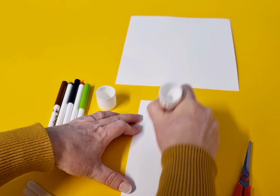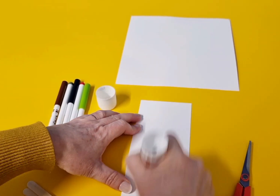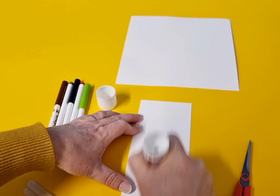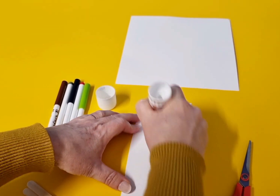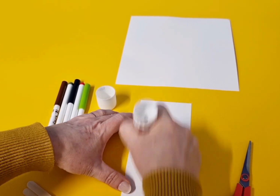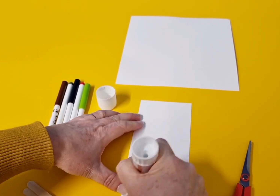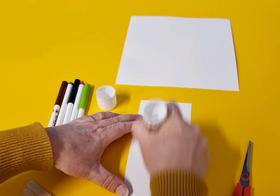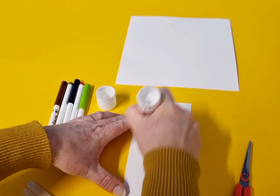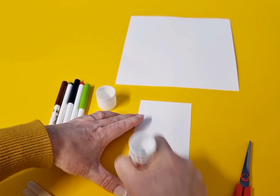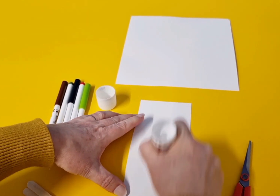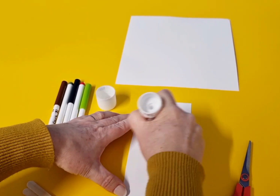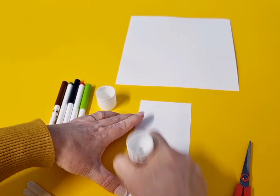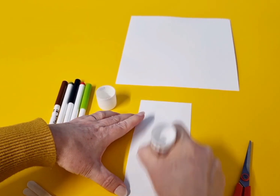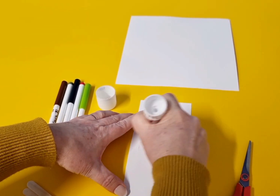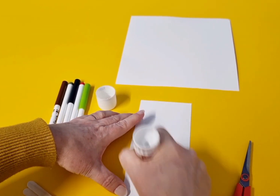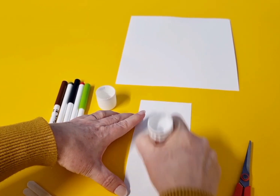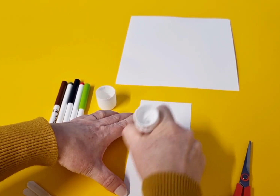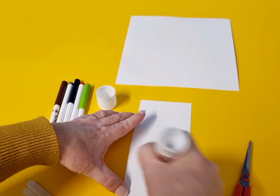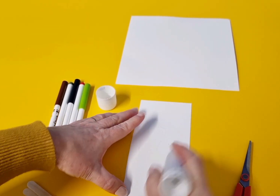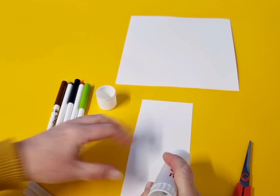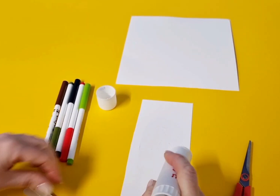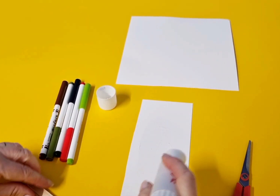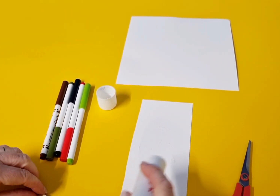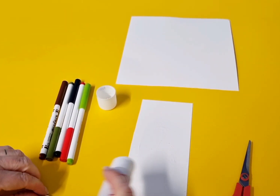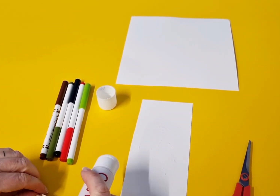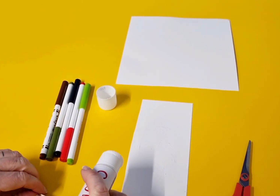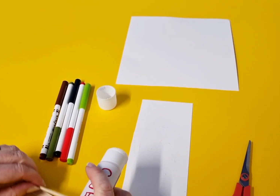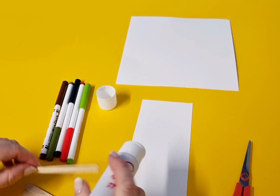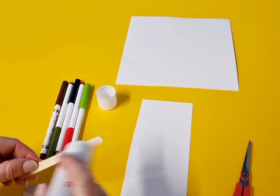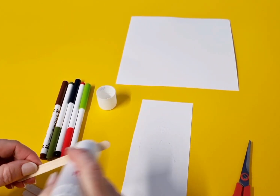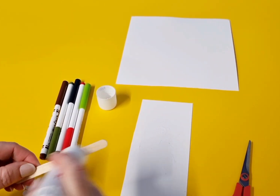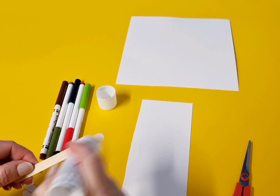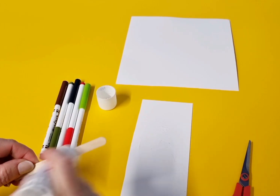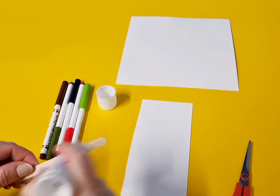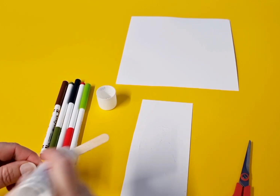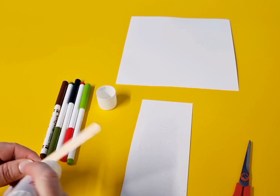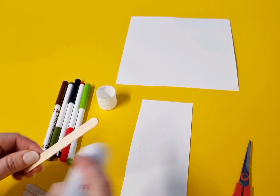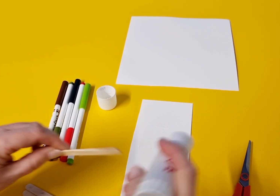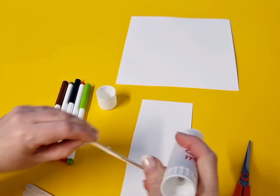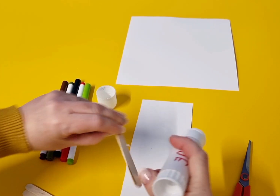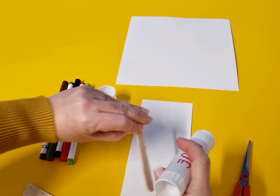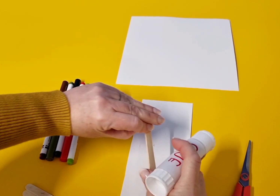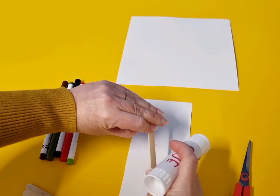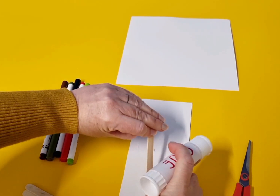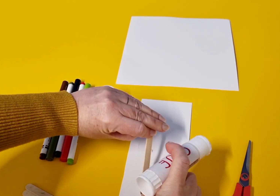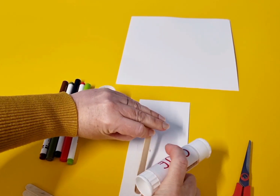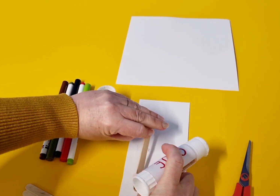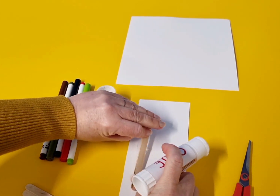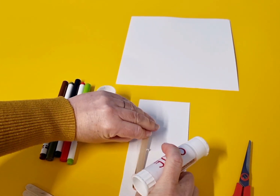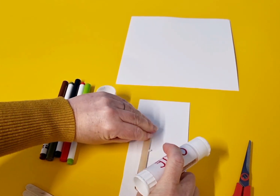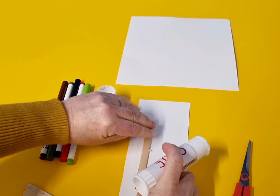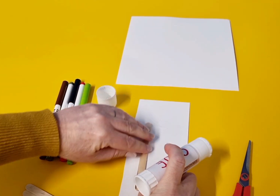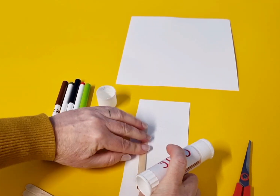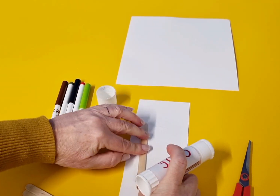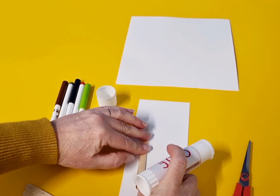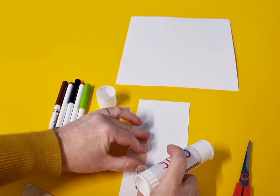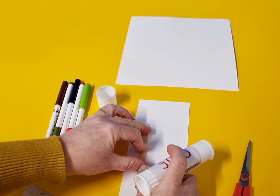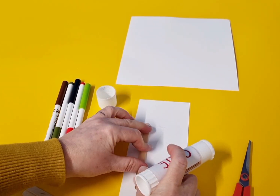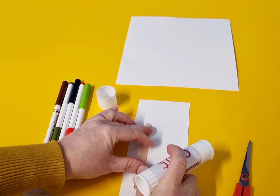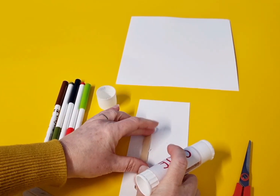here. Rub, rub, rub. There we go. And then I'm going to glue the first stick as well. I like lots of glue. Stick that down. Oops,